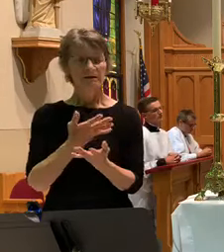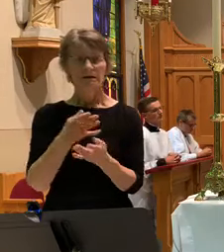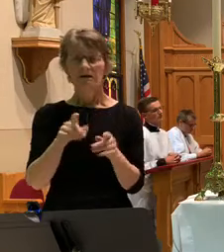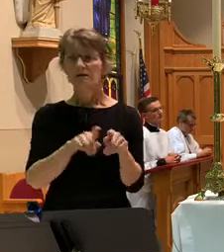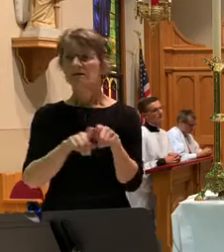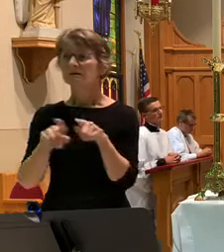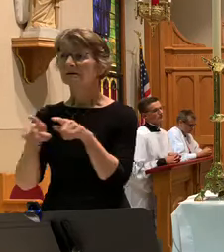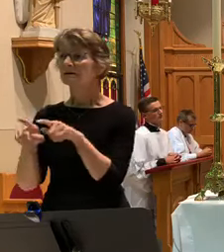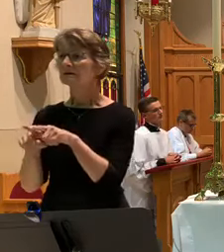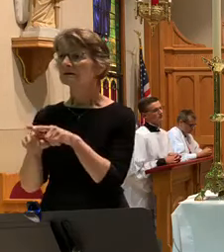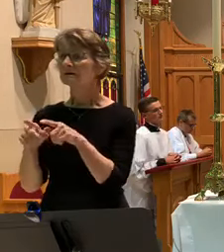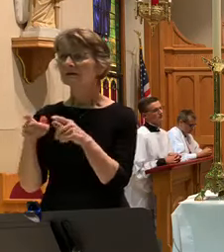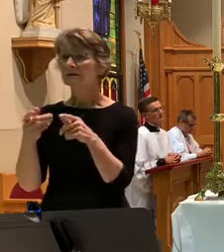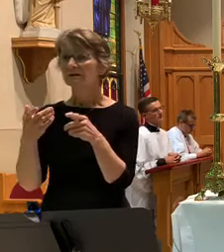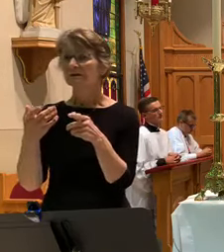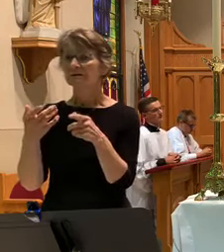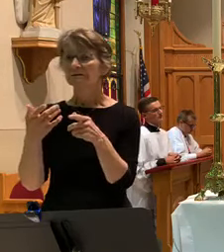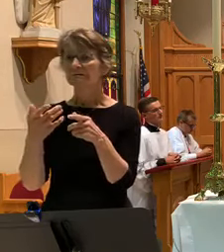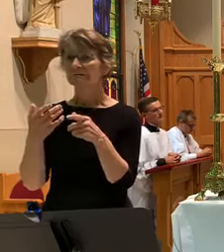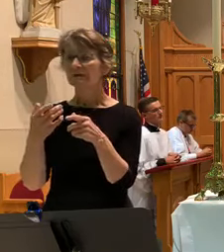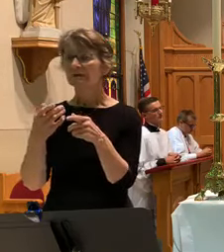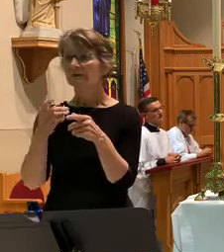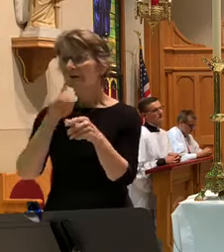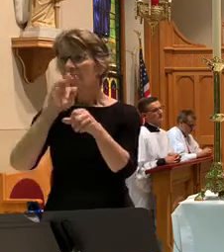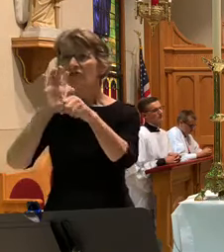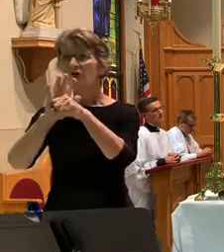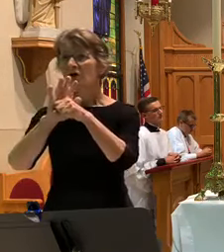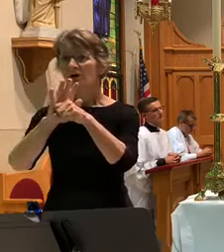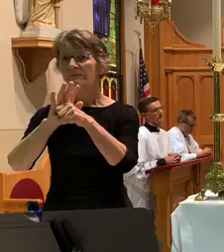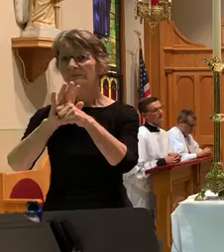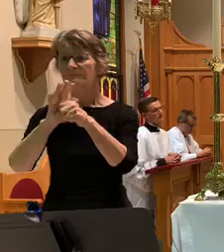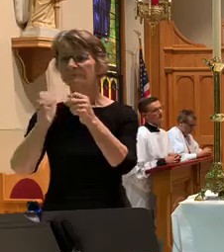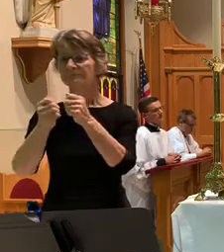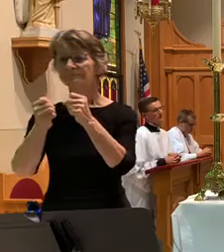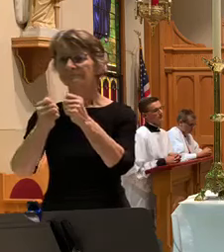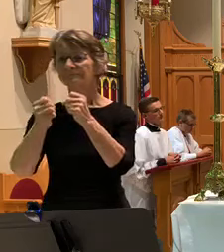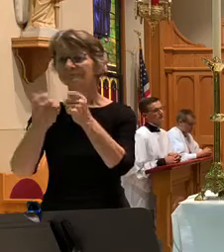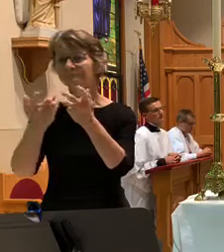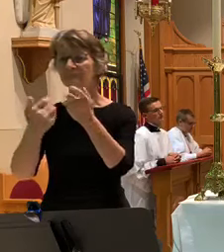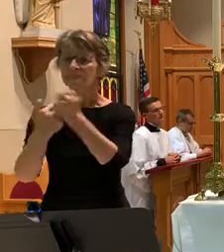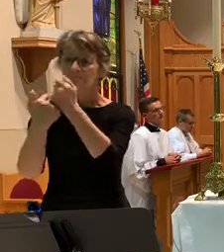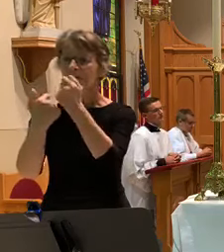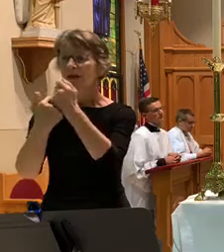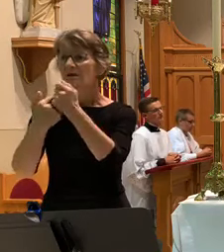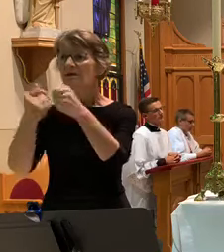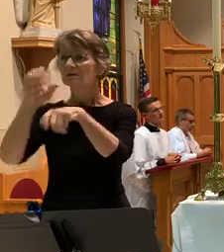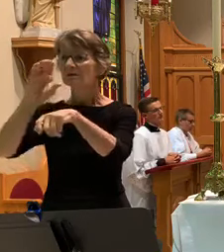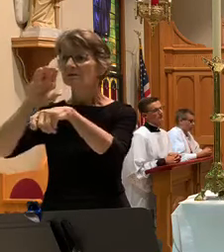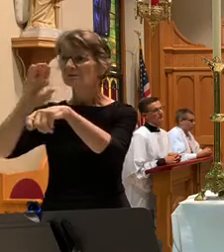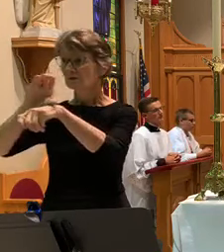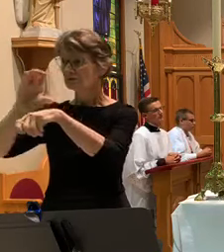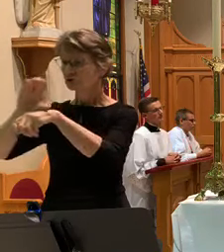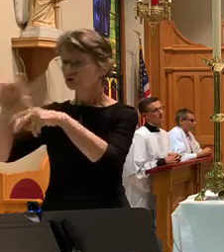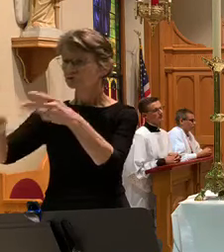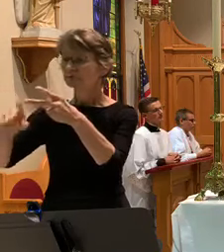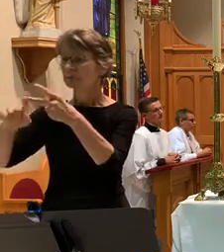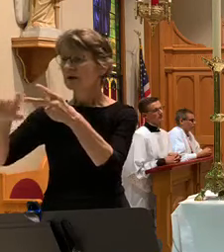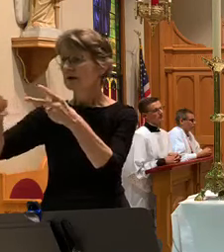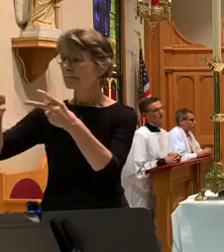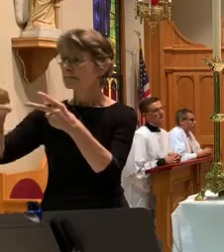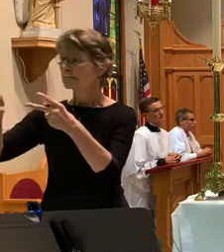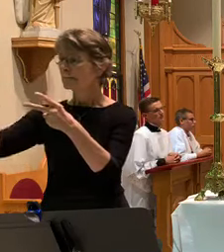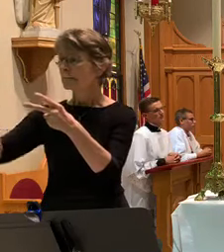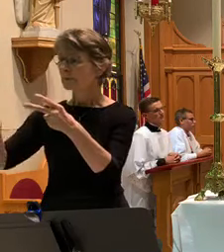faith and charity your pilgrim church on earth, with your servant Francis, our Pope, John, our